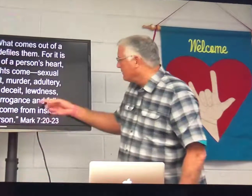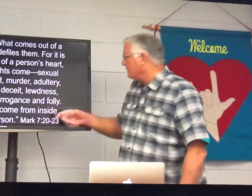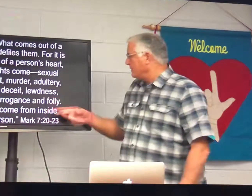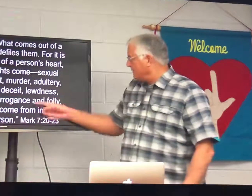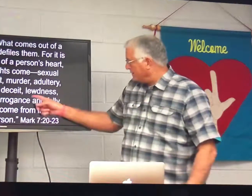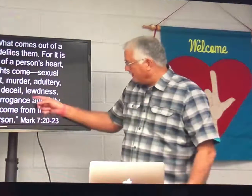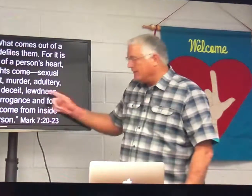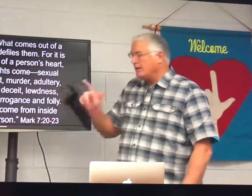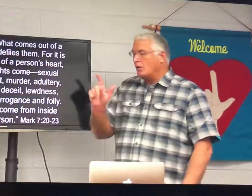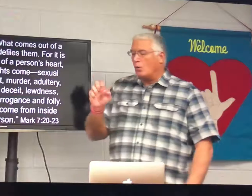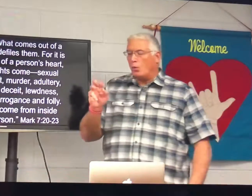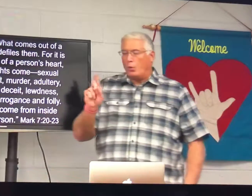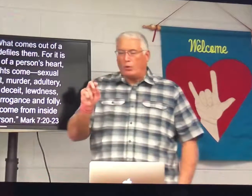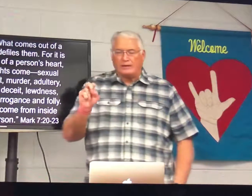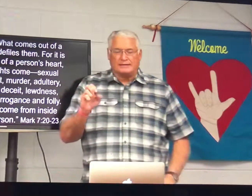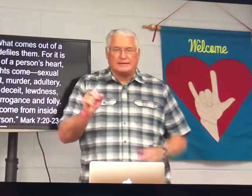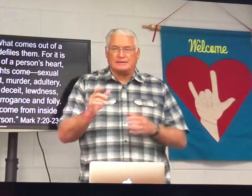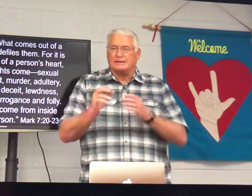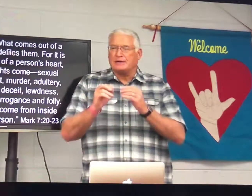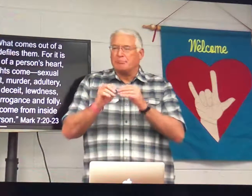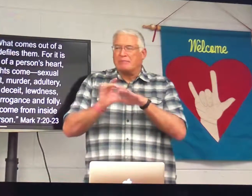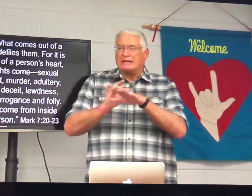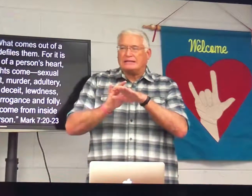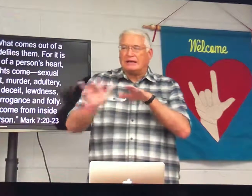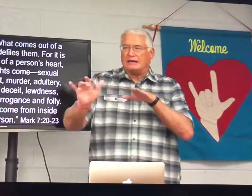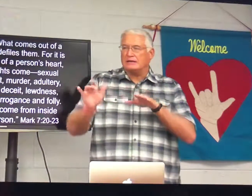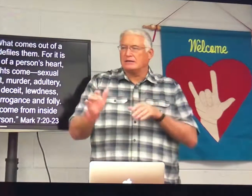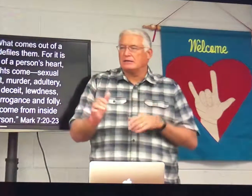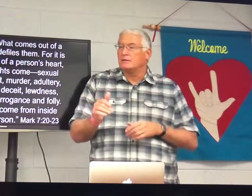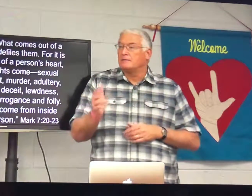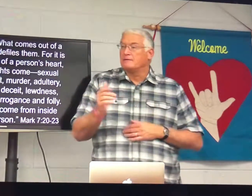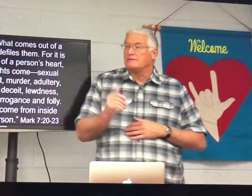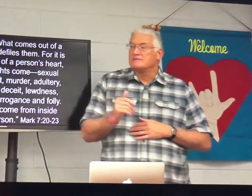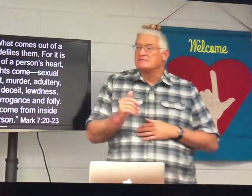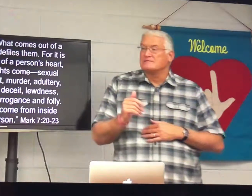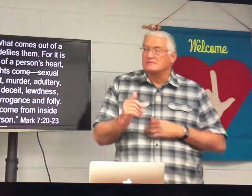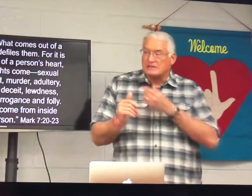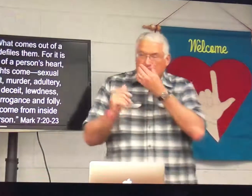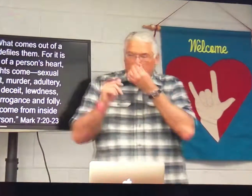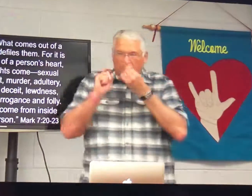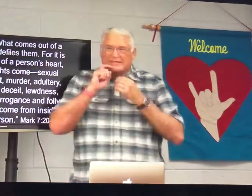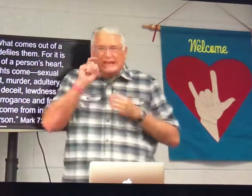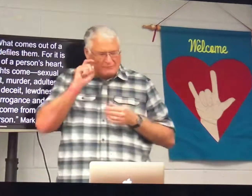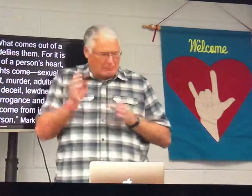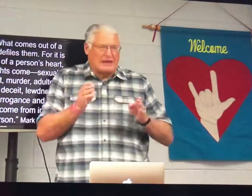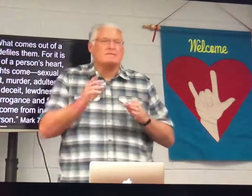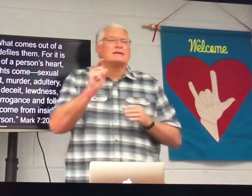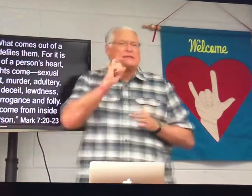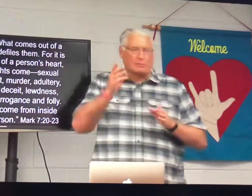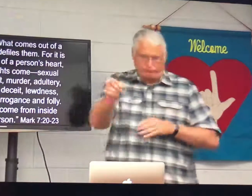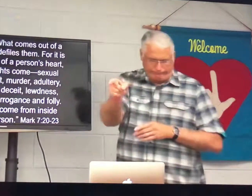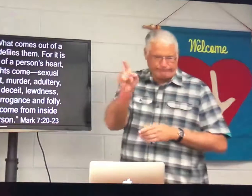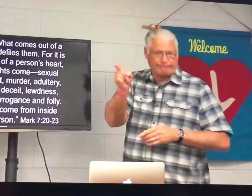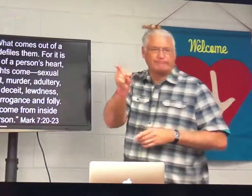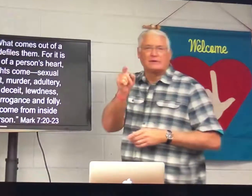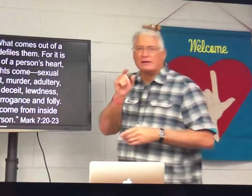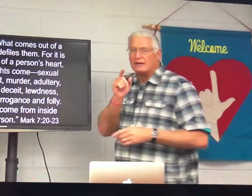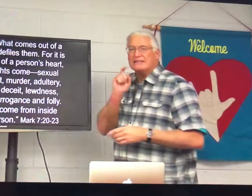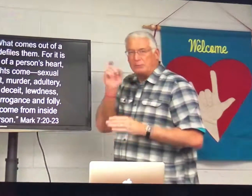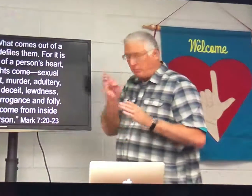had 4 guys on the right side. They didn't even put someone over there just to do it. Yeah. And, that